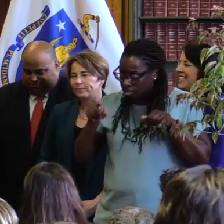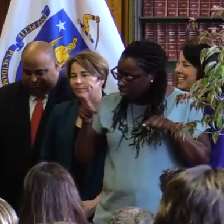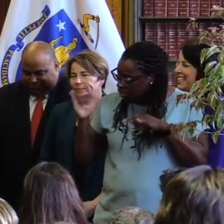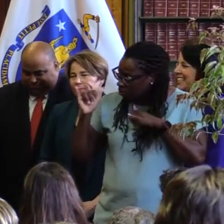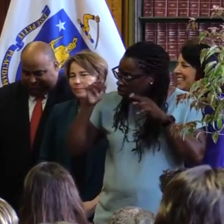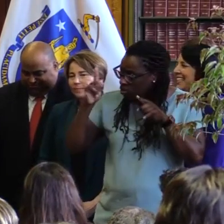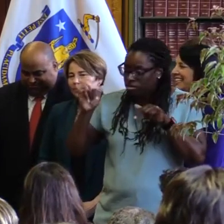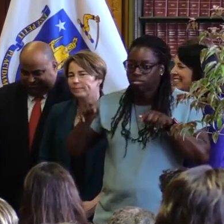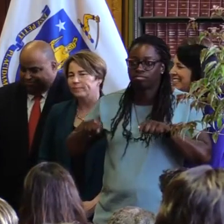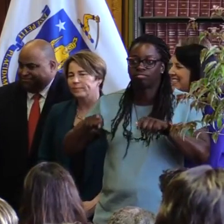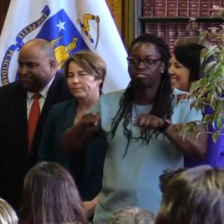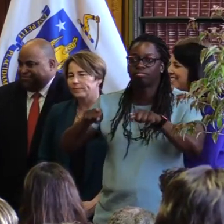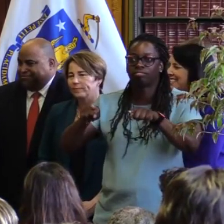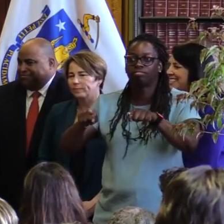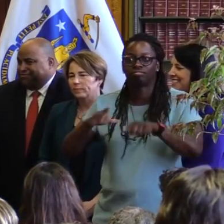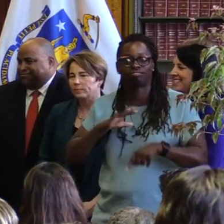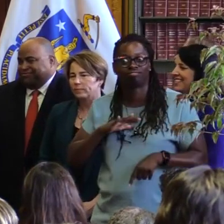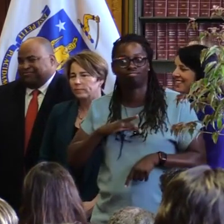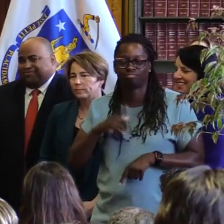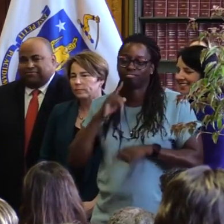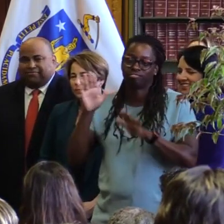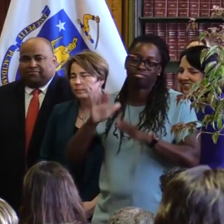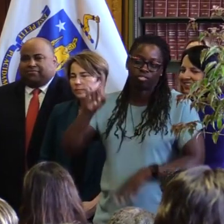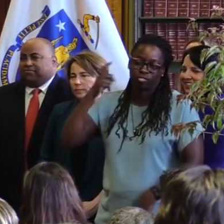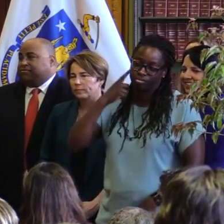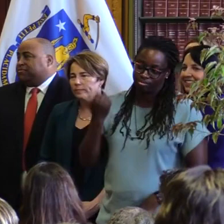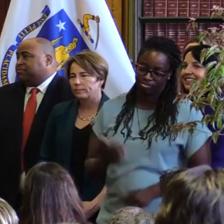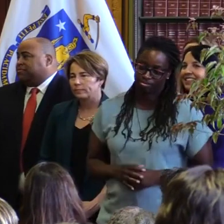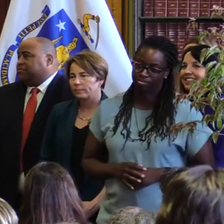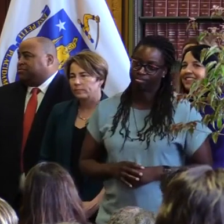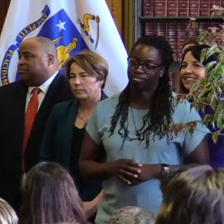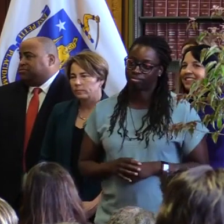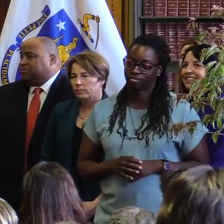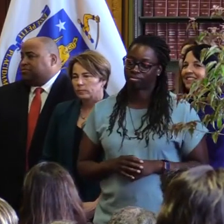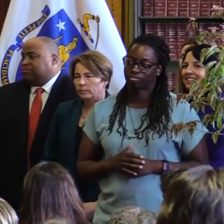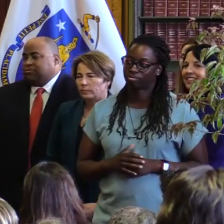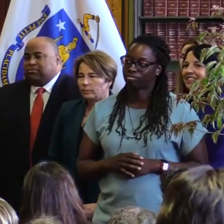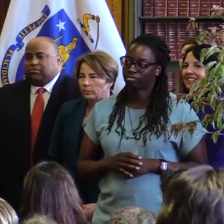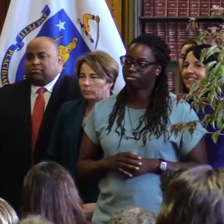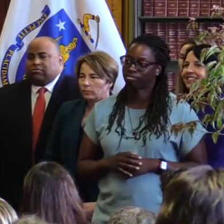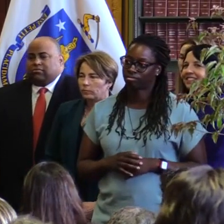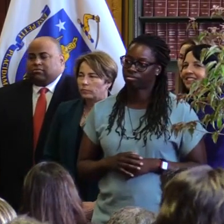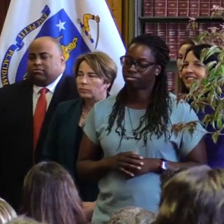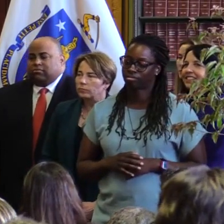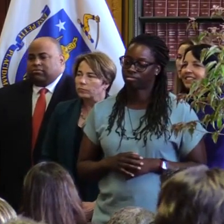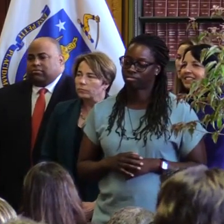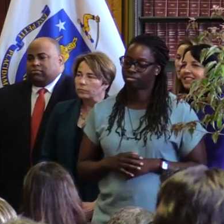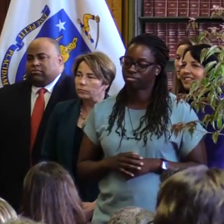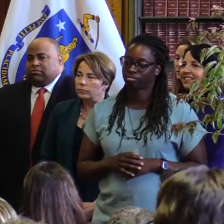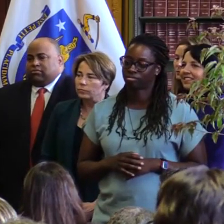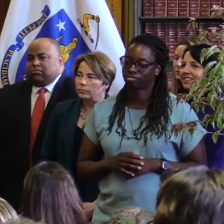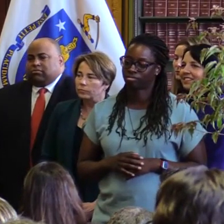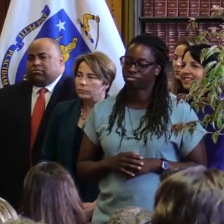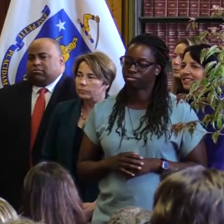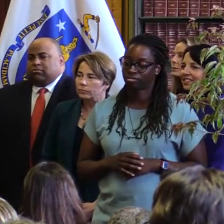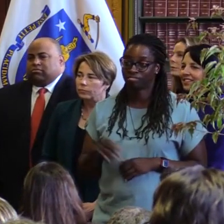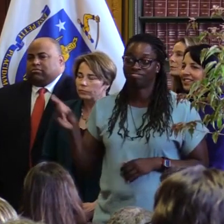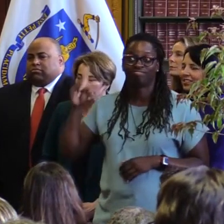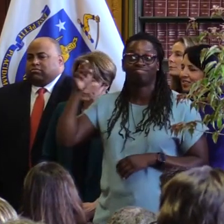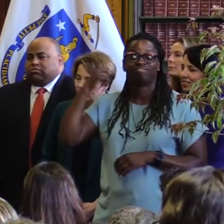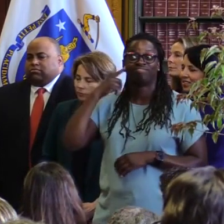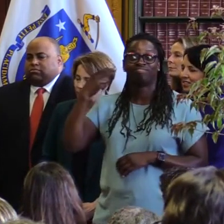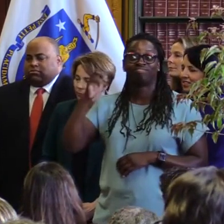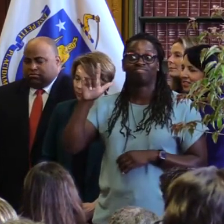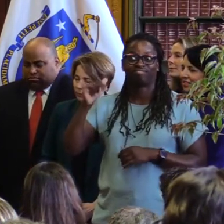alike. The Healey administration's Climate Bank is going to make it much easier for us